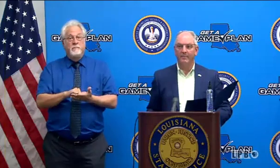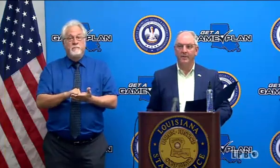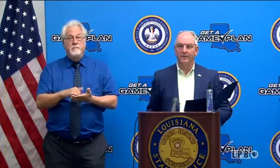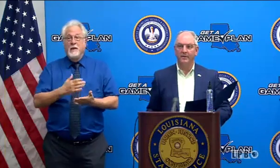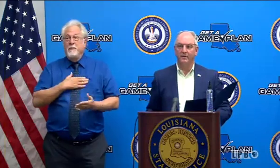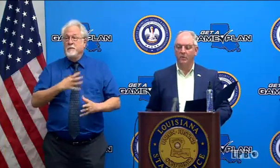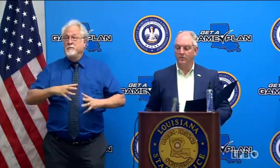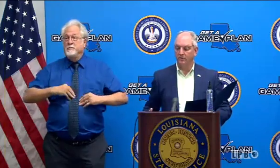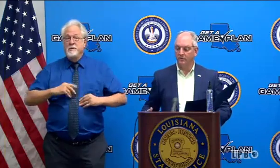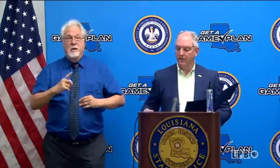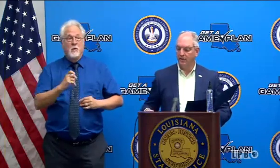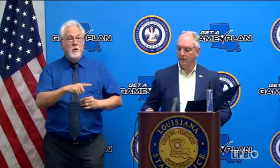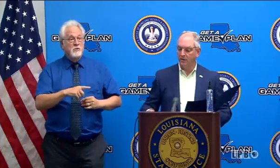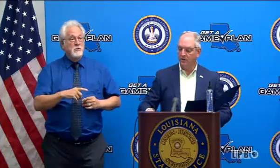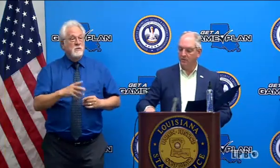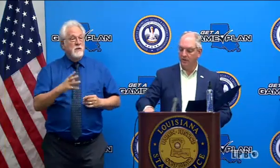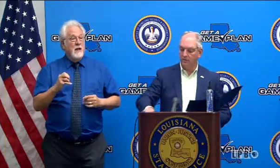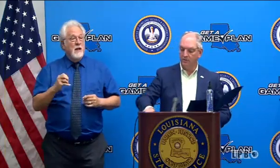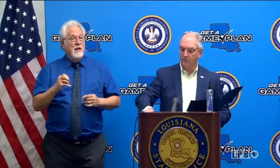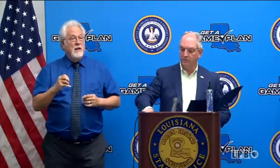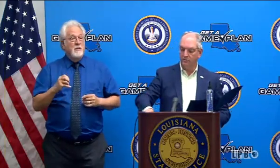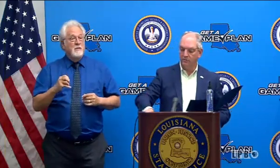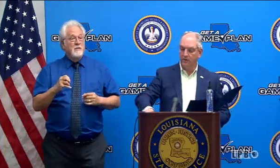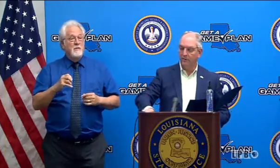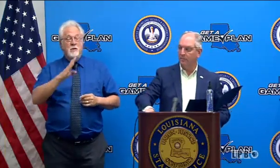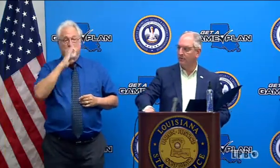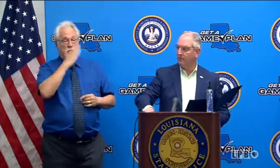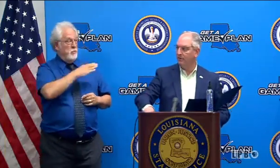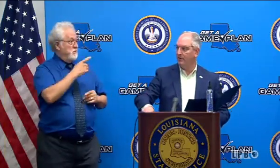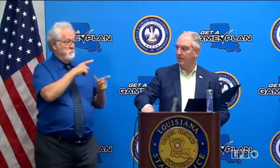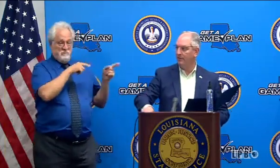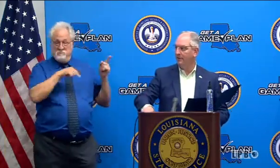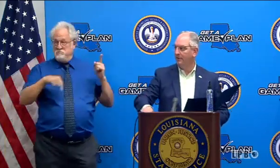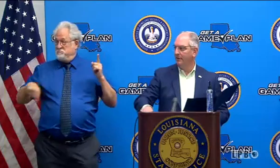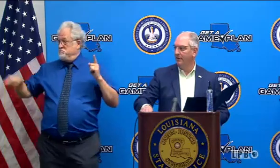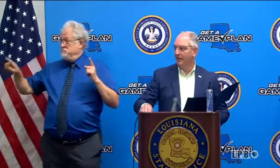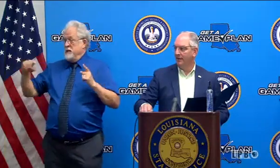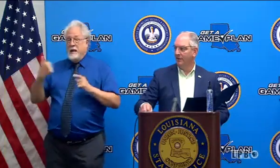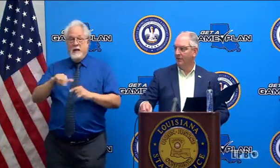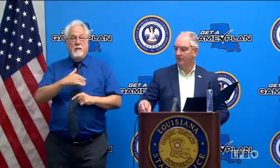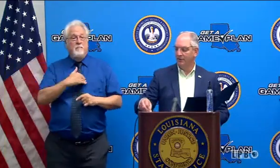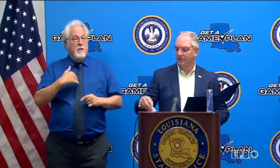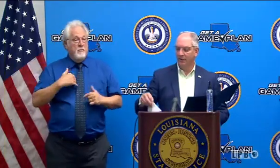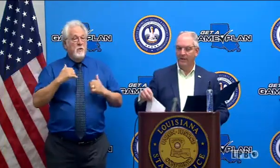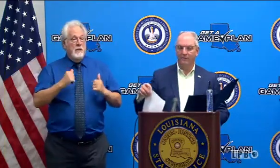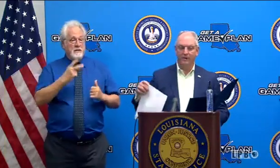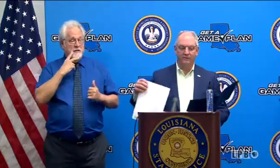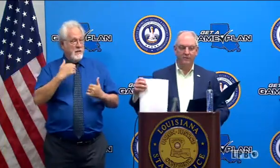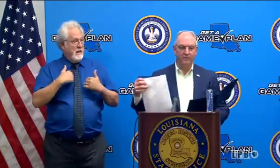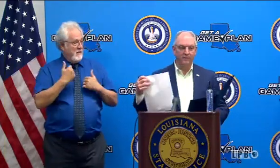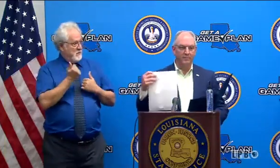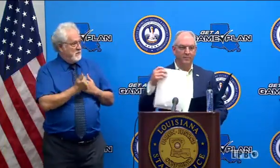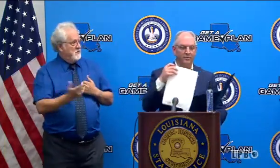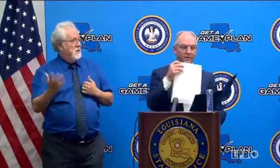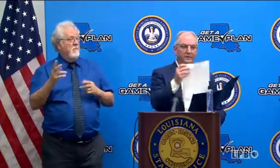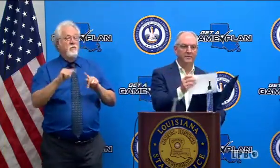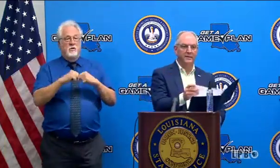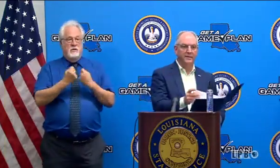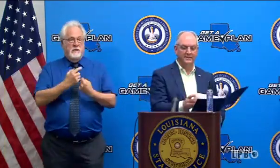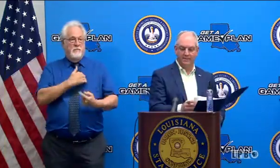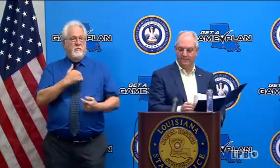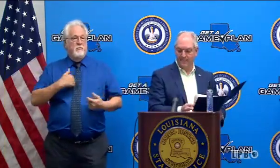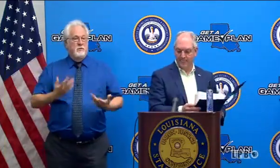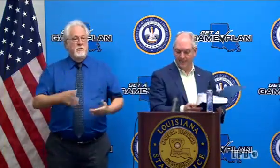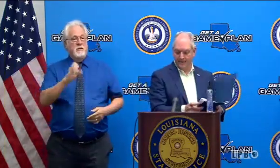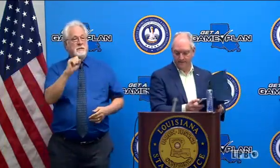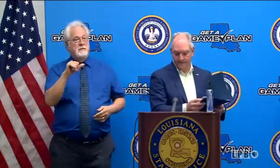I'm happy to take your questions, and you can direct your questions to any members of our team, and you can see that we have quite a few team members here